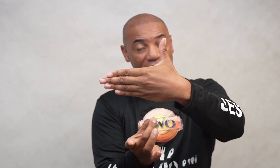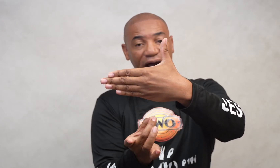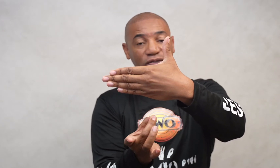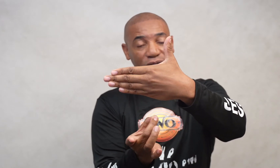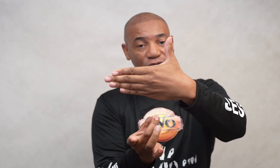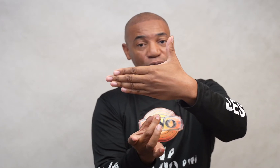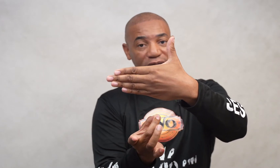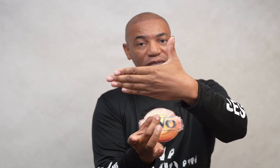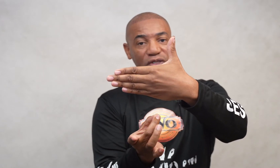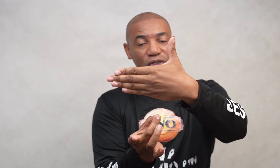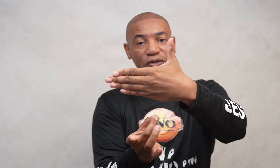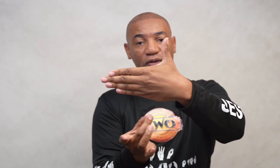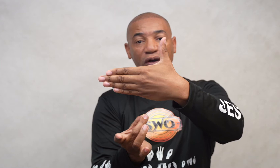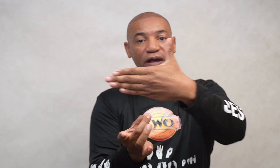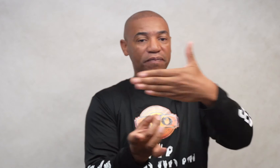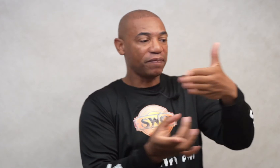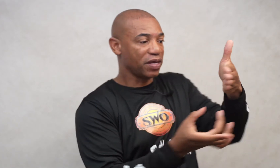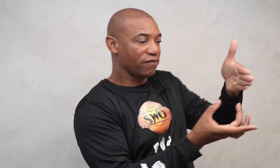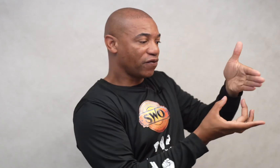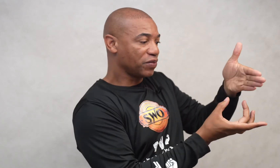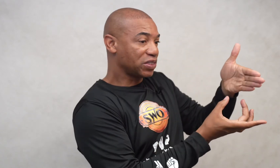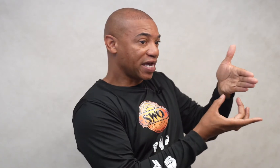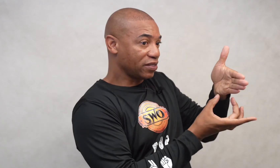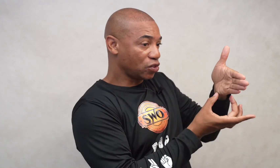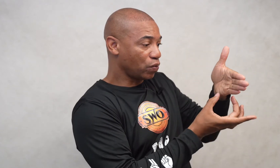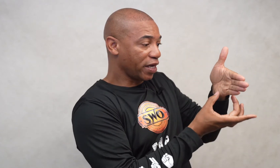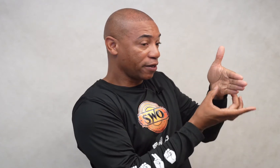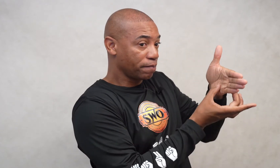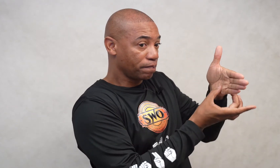I'll do that twice. Let me show you maybe it from the side this way.